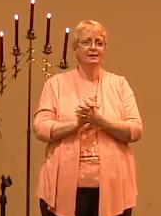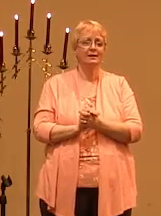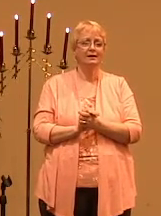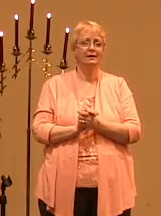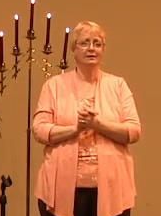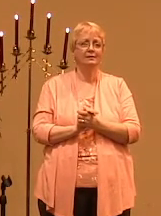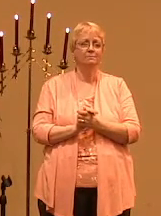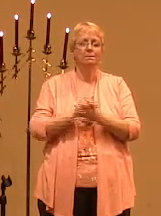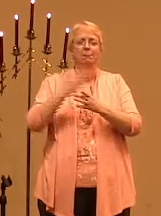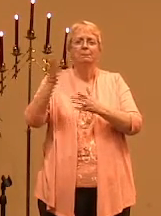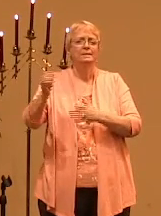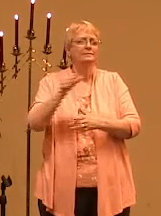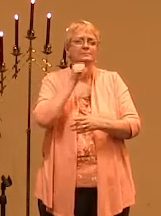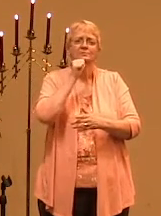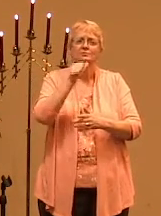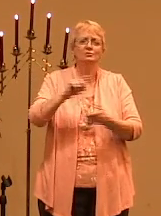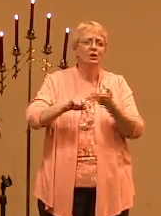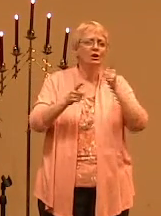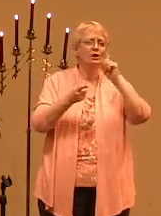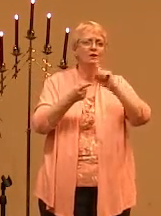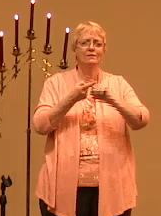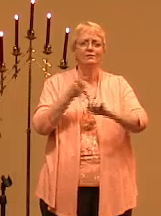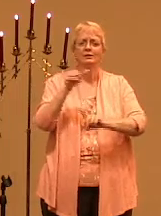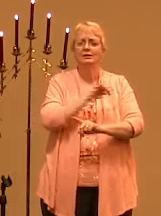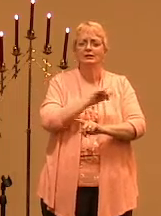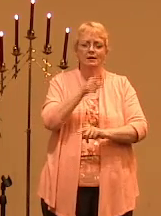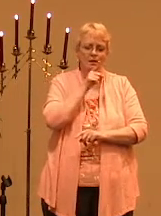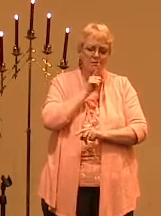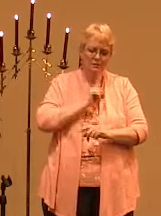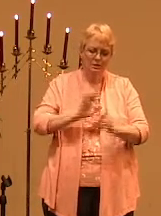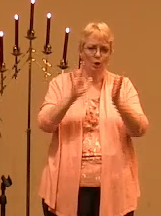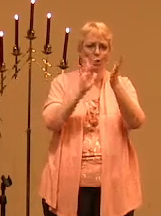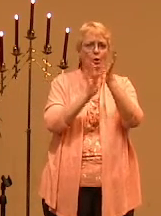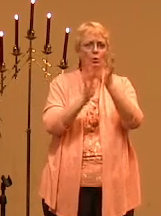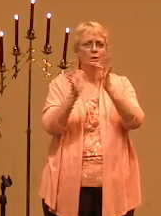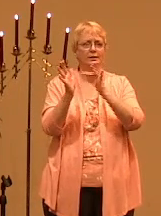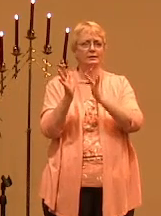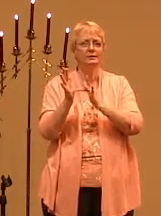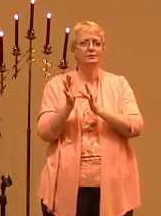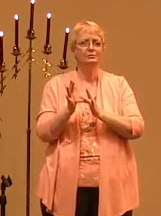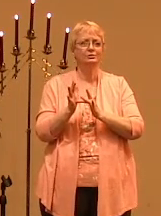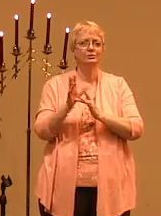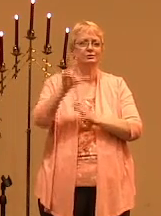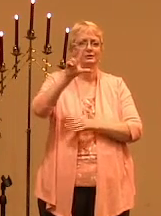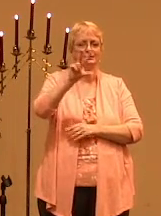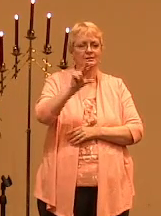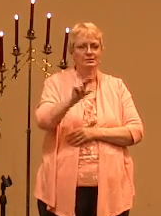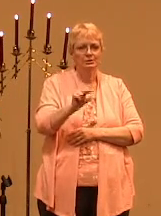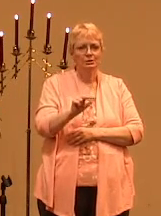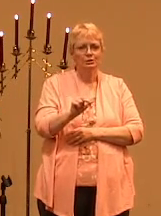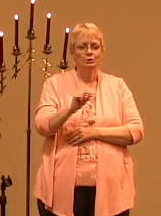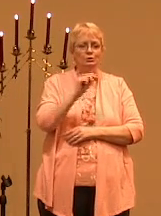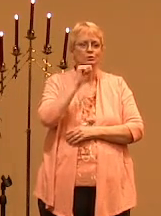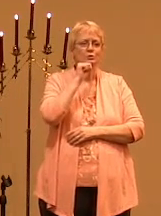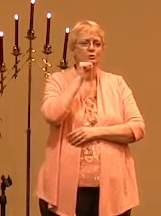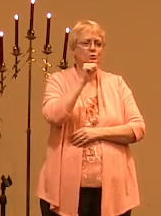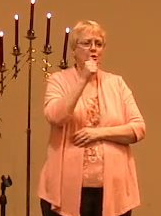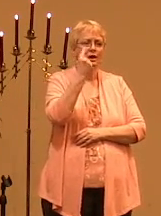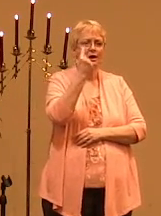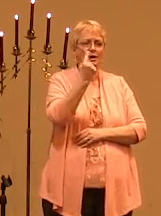is done. There's not a friend like the lowly Jesus.